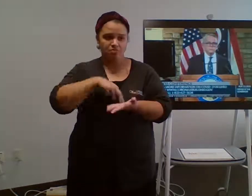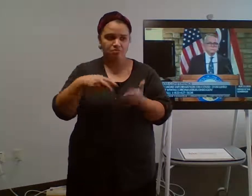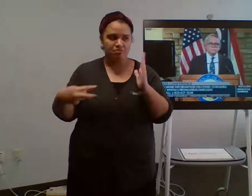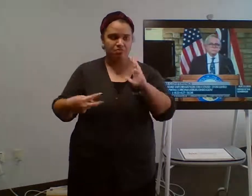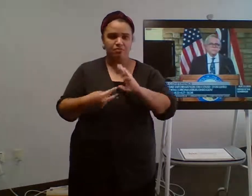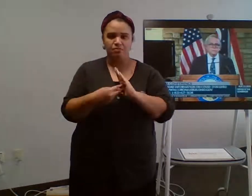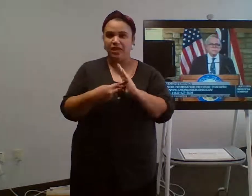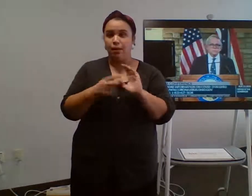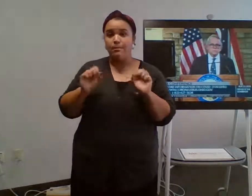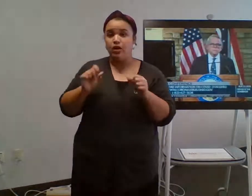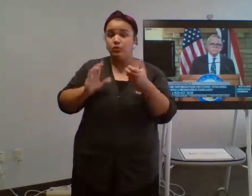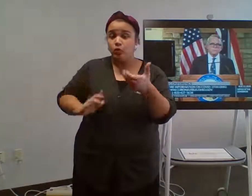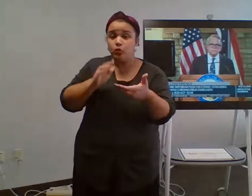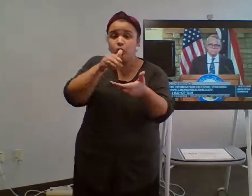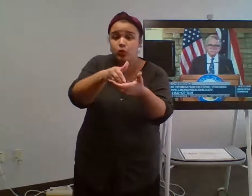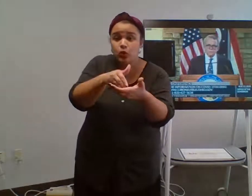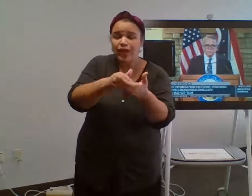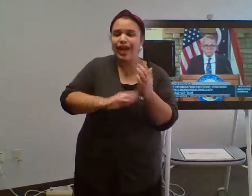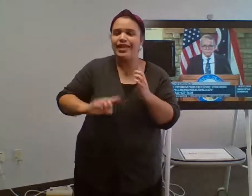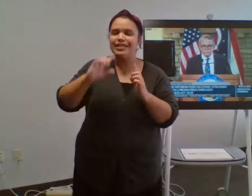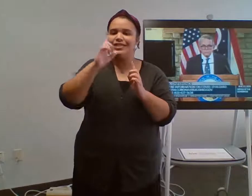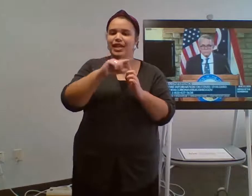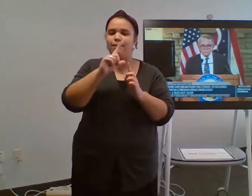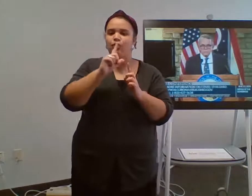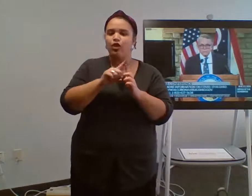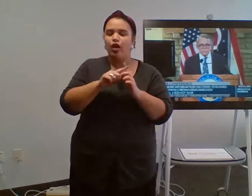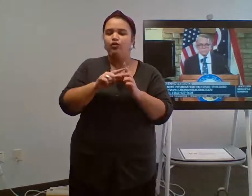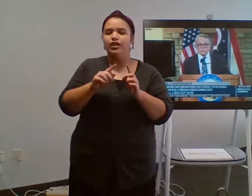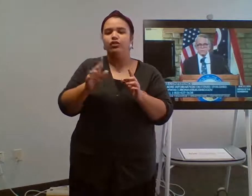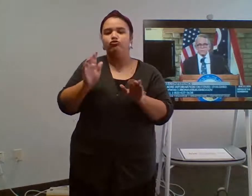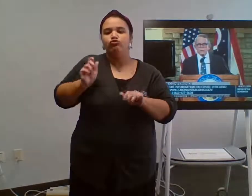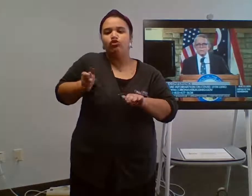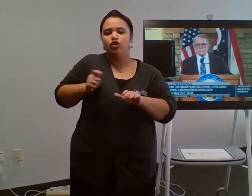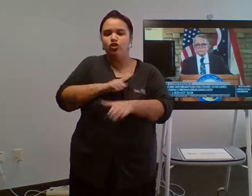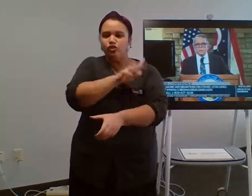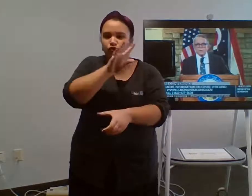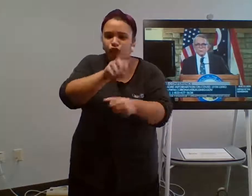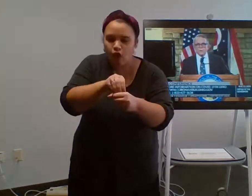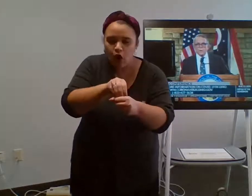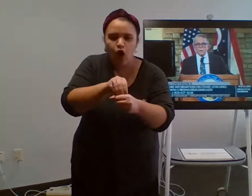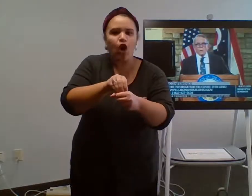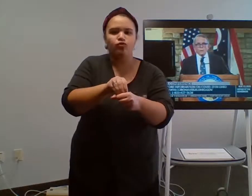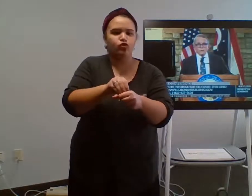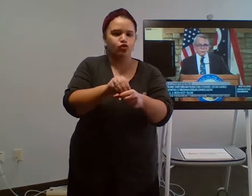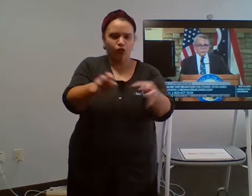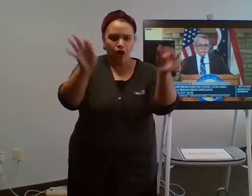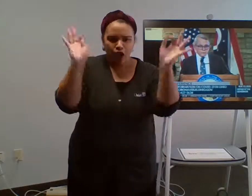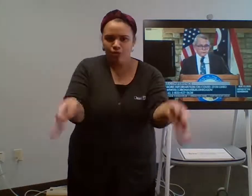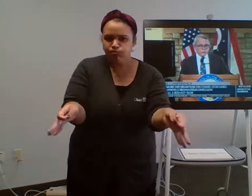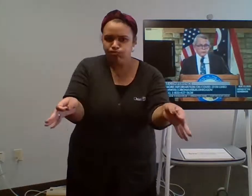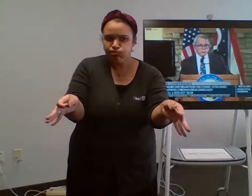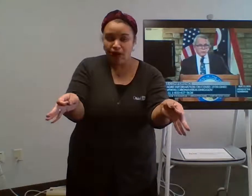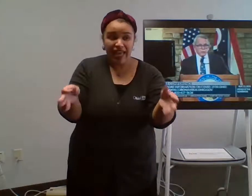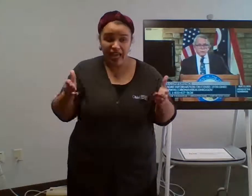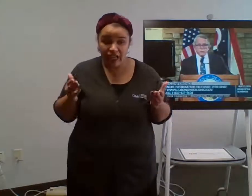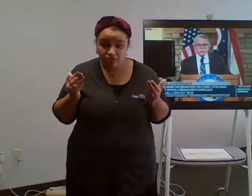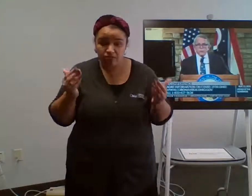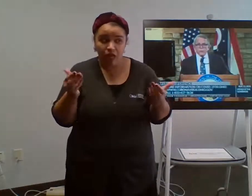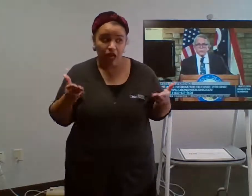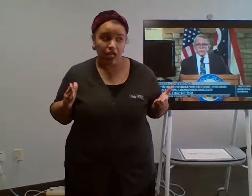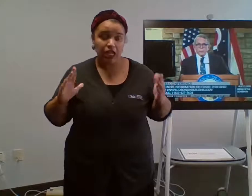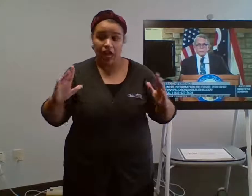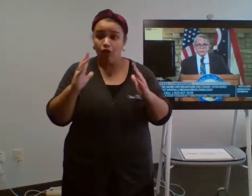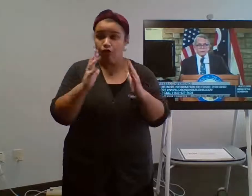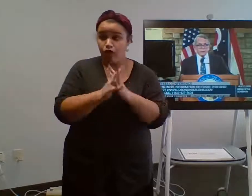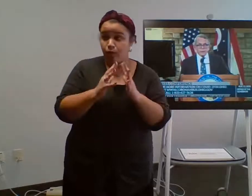and a temporary injunction placed by a judge that would allow football to take place? Well, let's take the